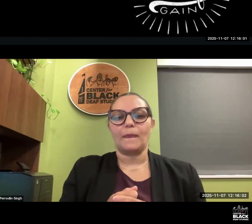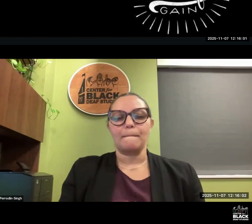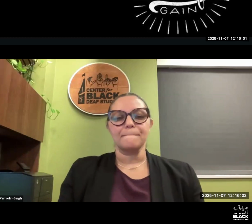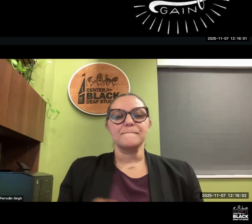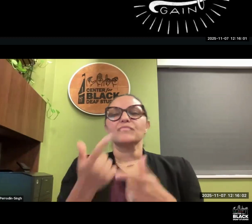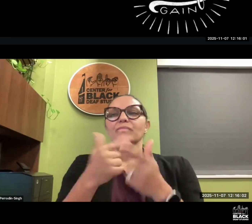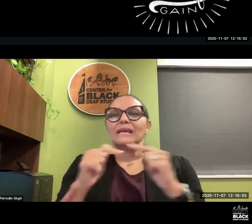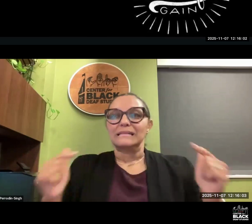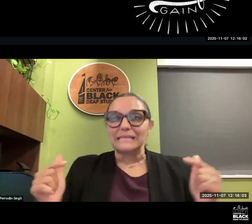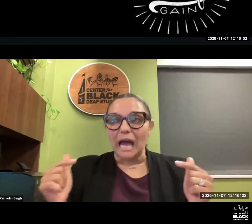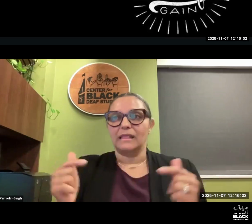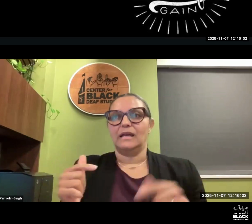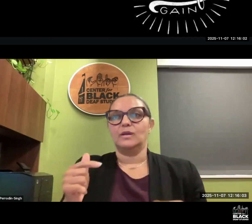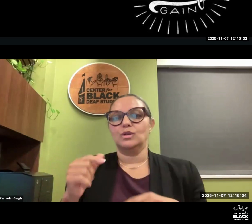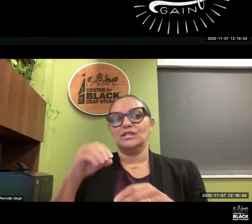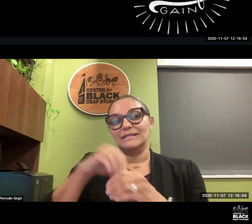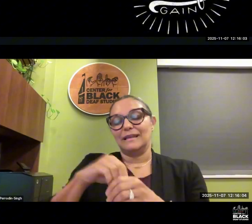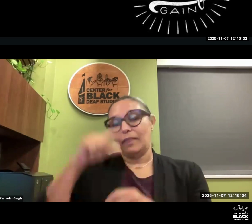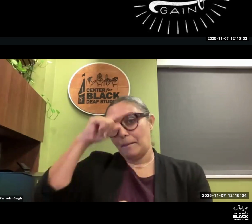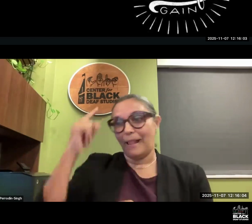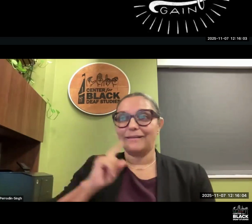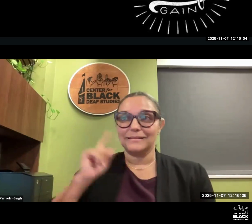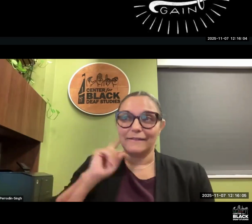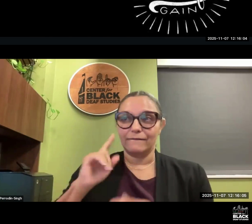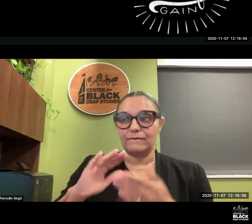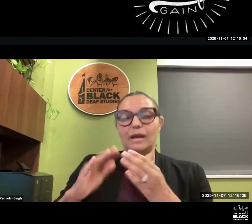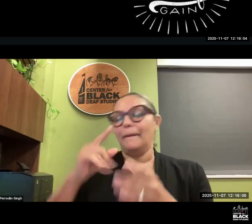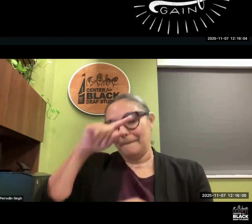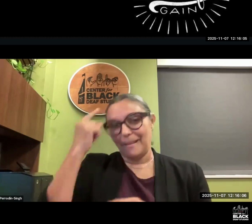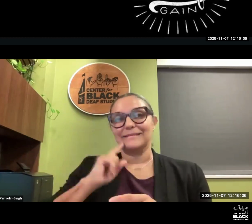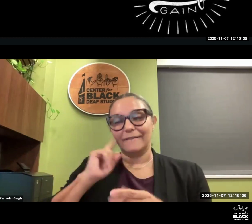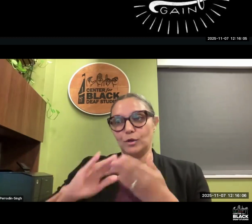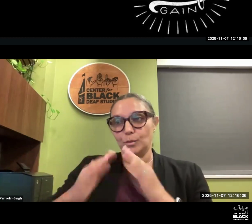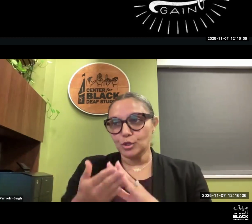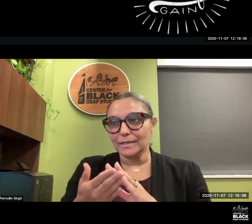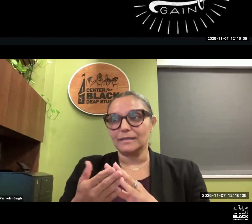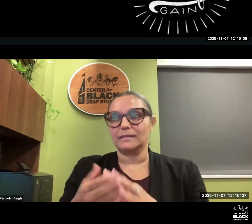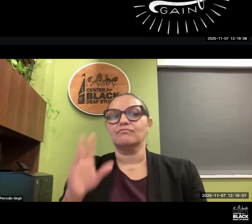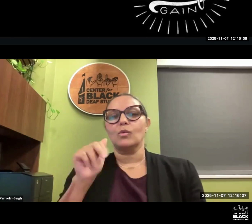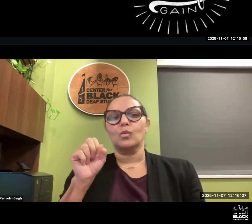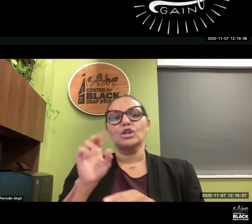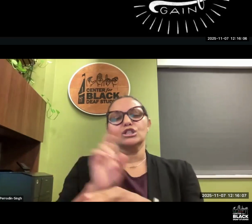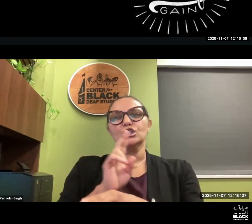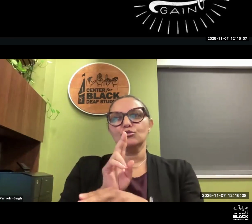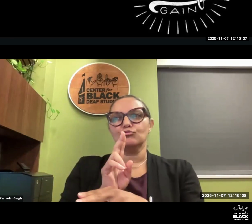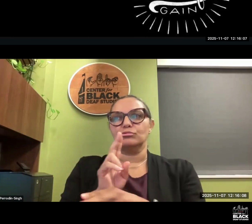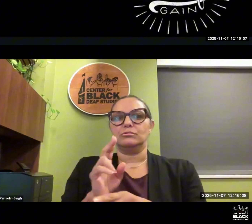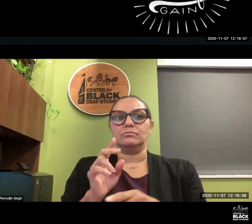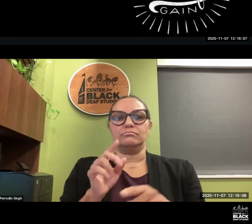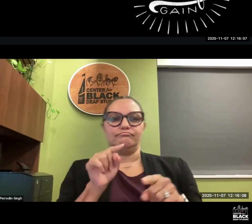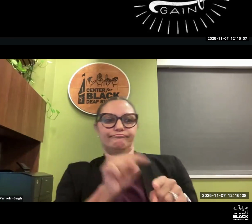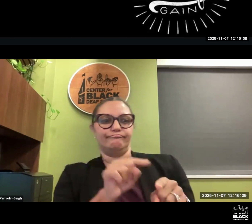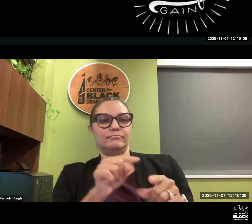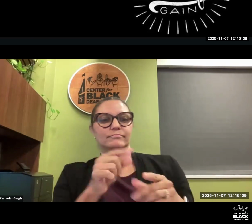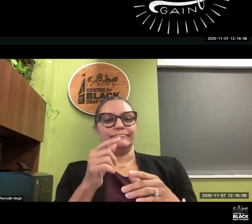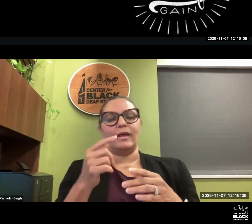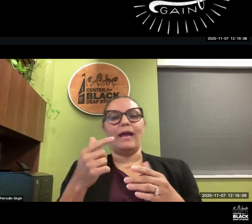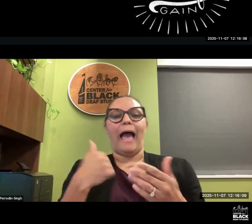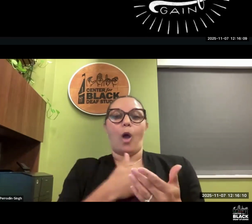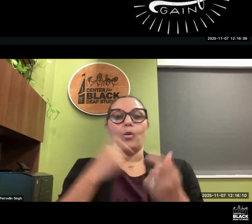and acknowledges the impacts of segregation. It also acknowledges the language that exists